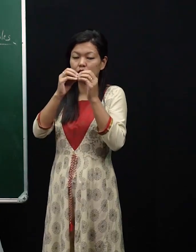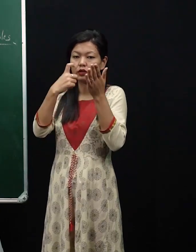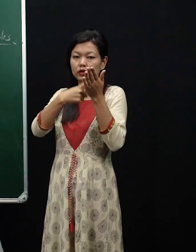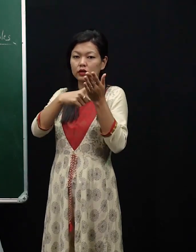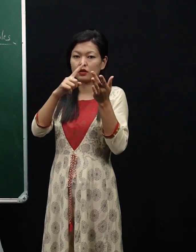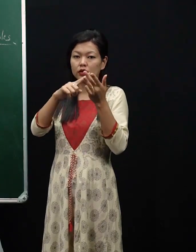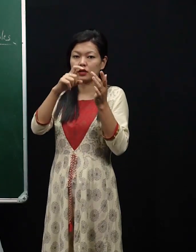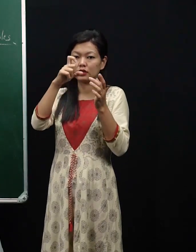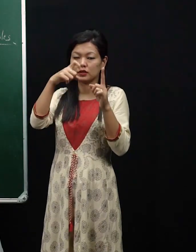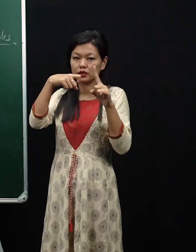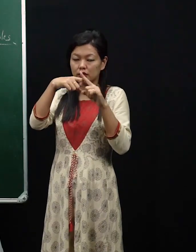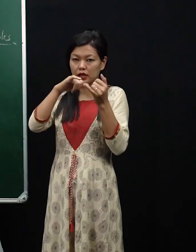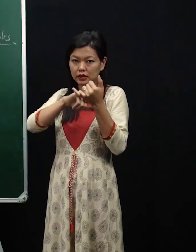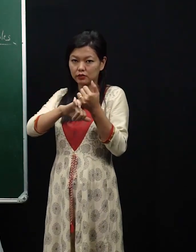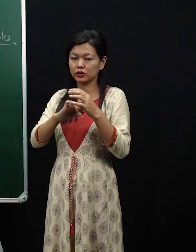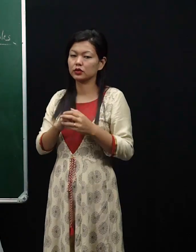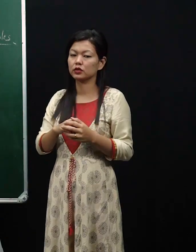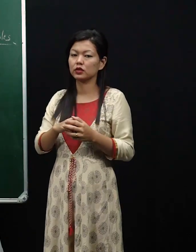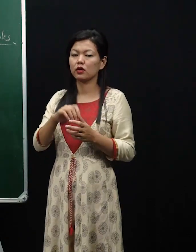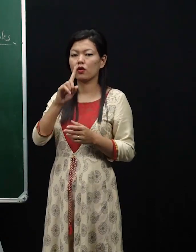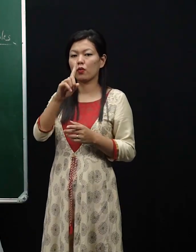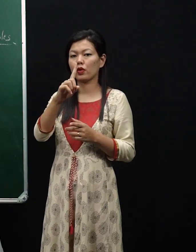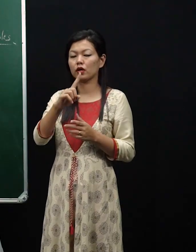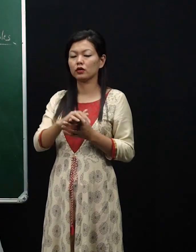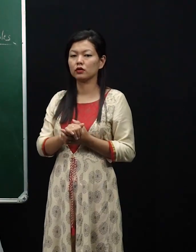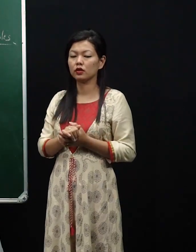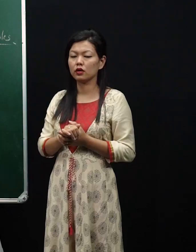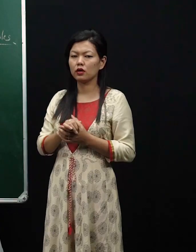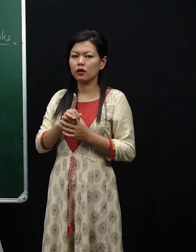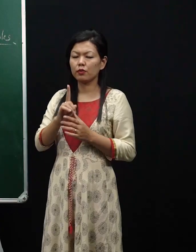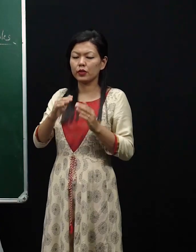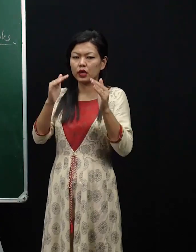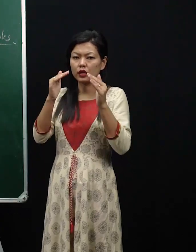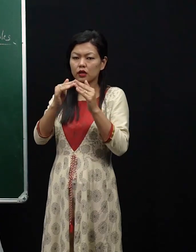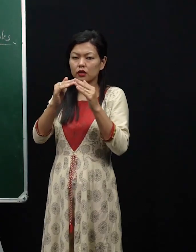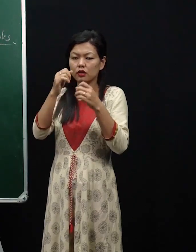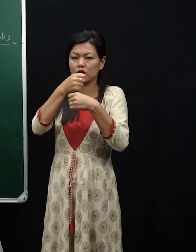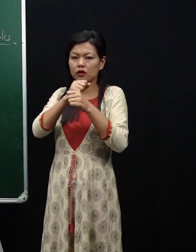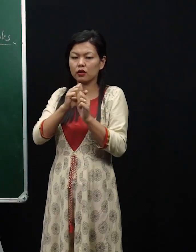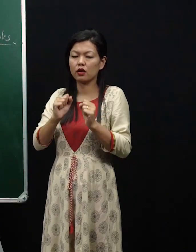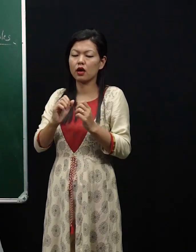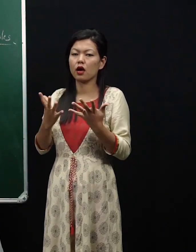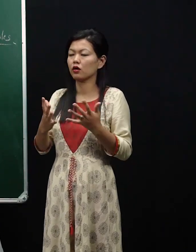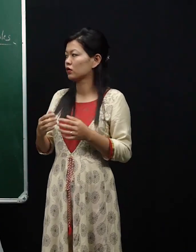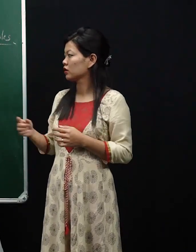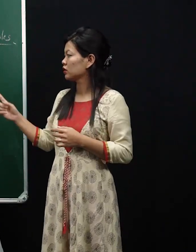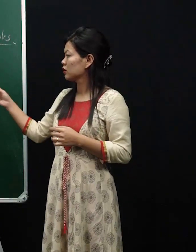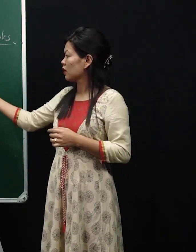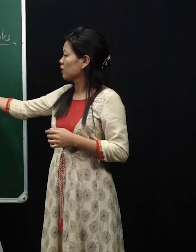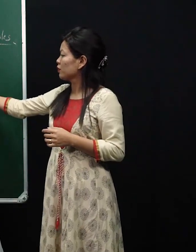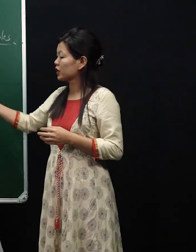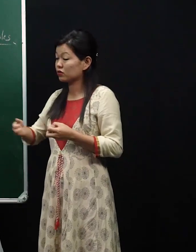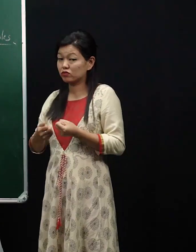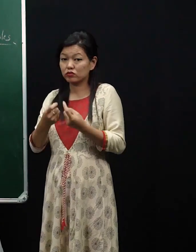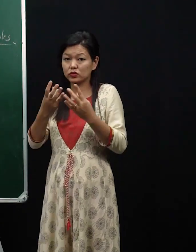just a single brick, but a collection of all the brick will give us a good building, right? Now, what will